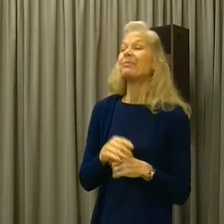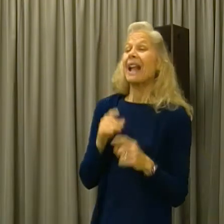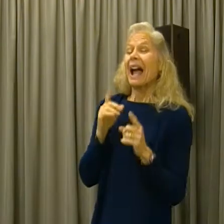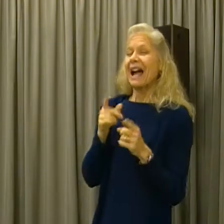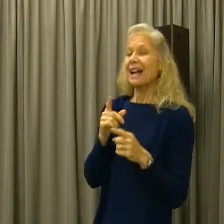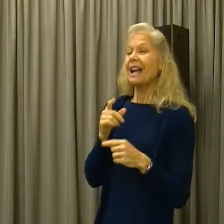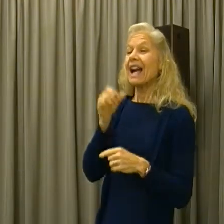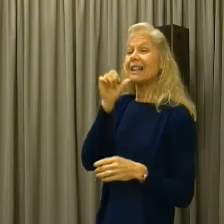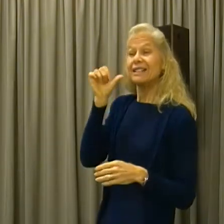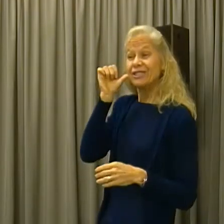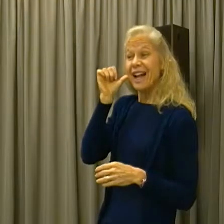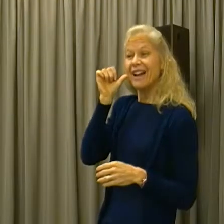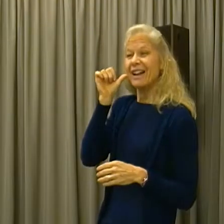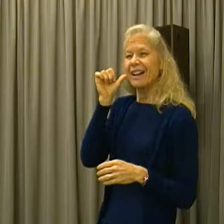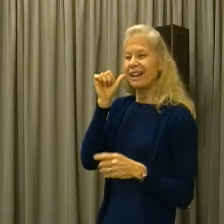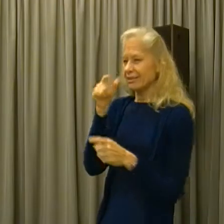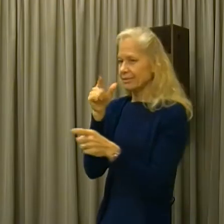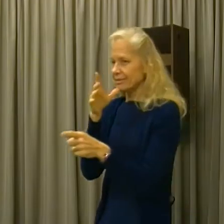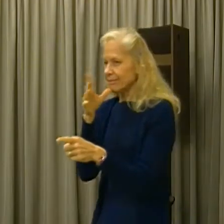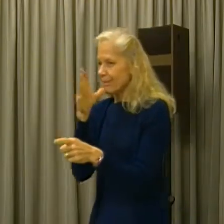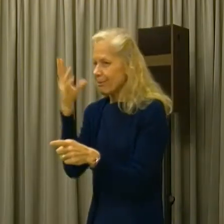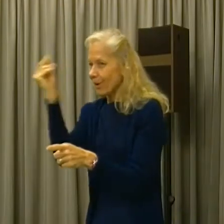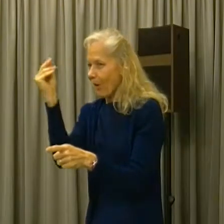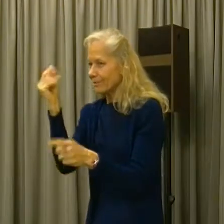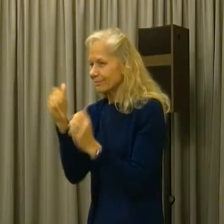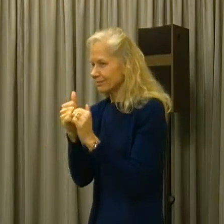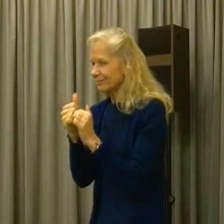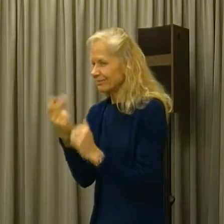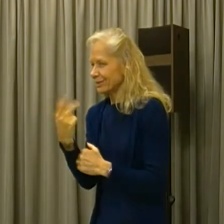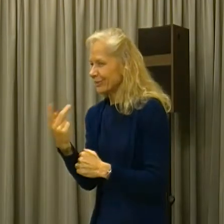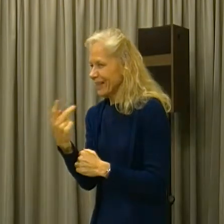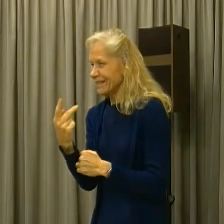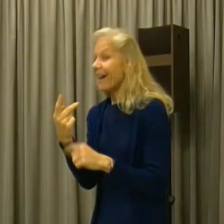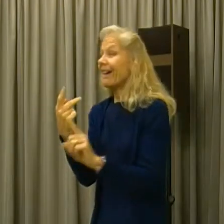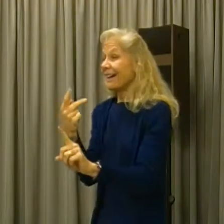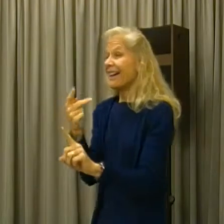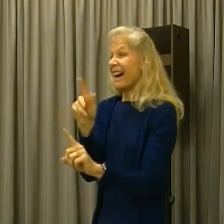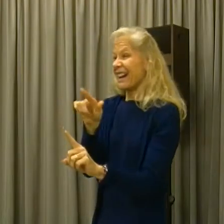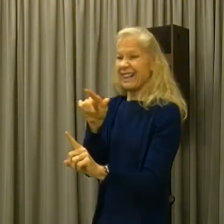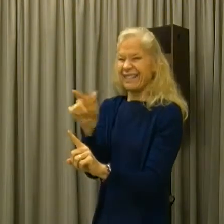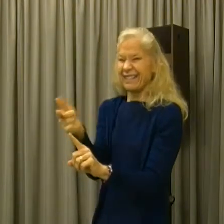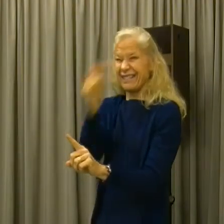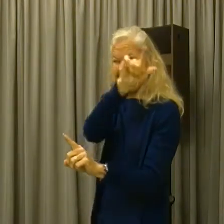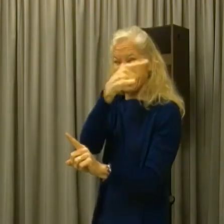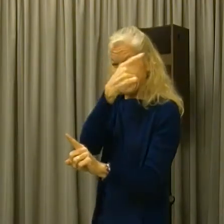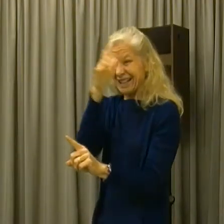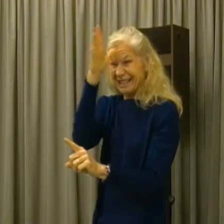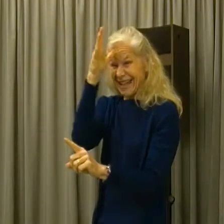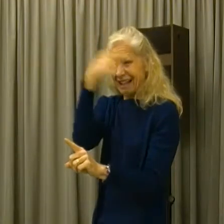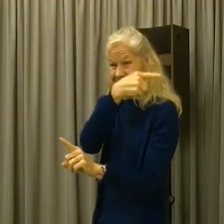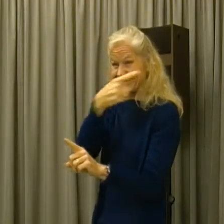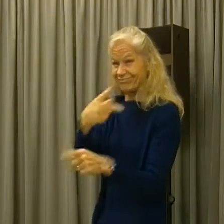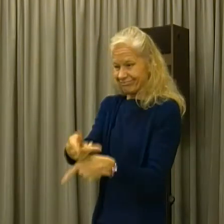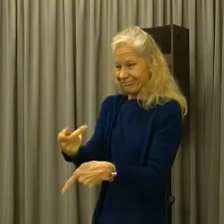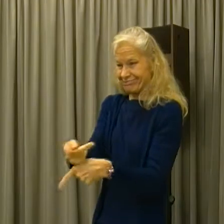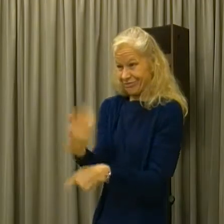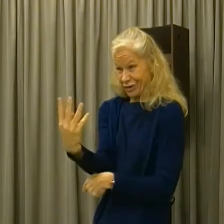what? The window washer was entertaining the penguins. We watched the windows, and the penguins were trying to get the thing through